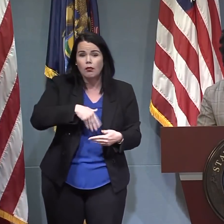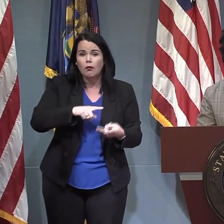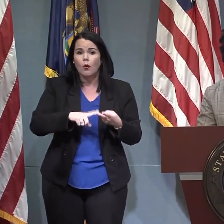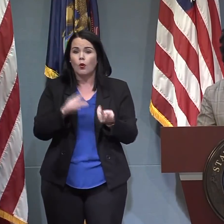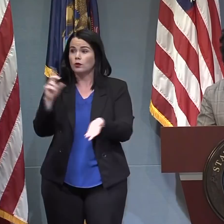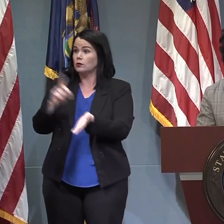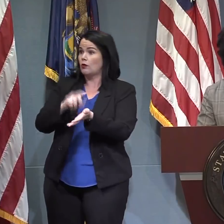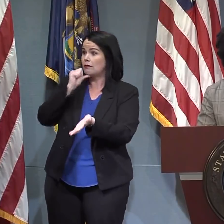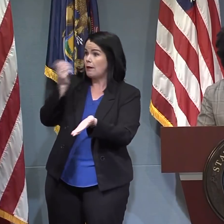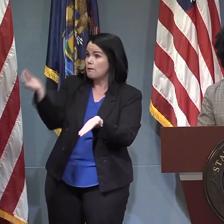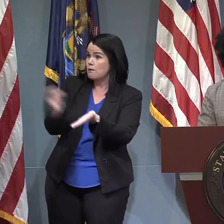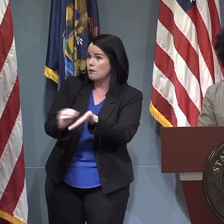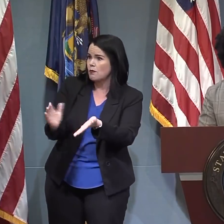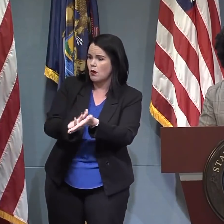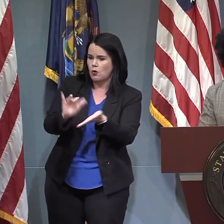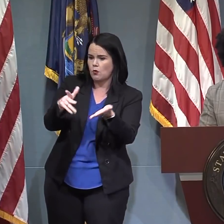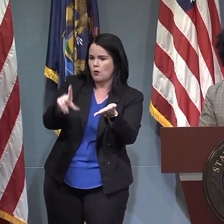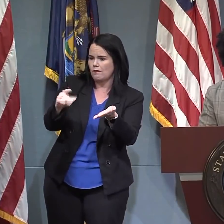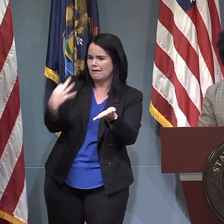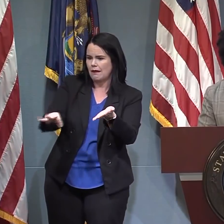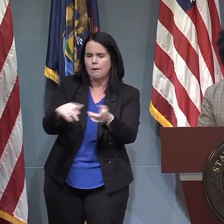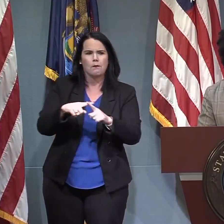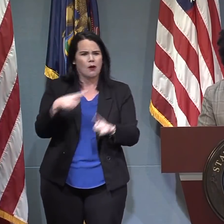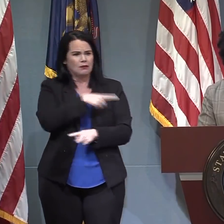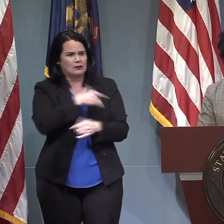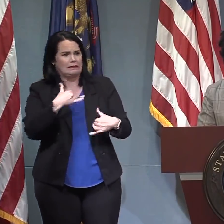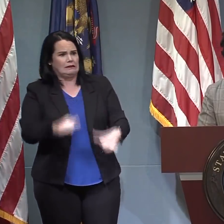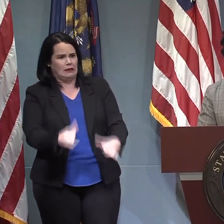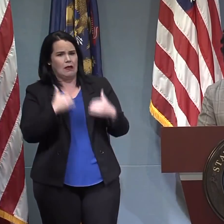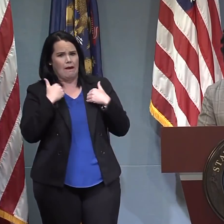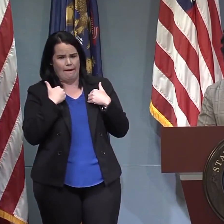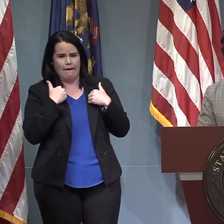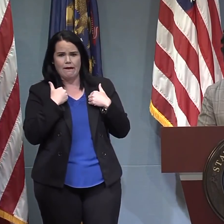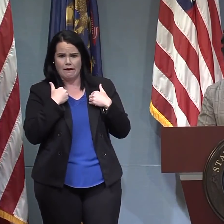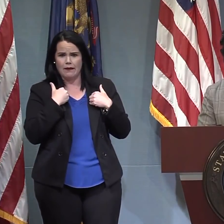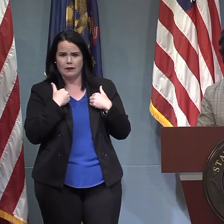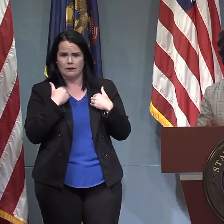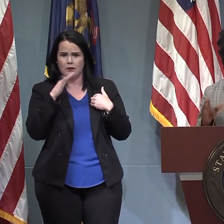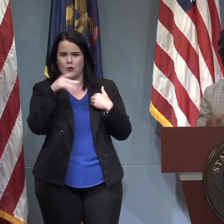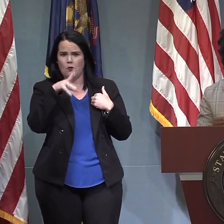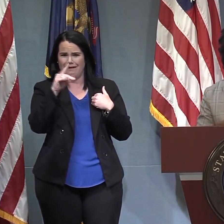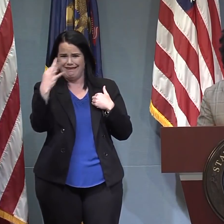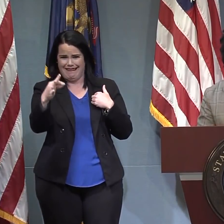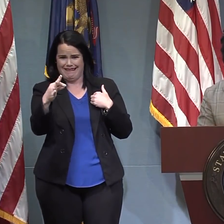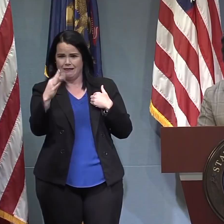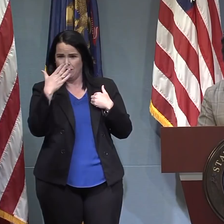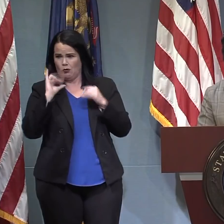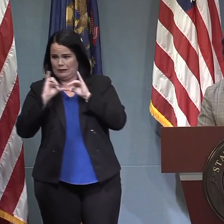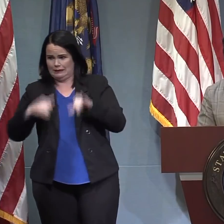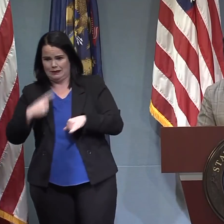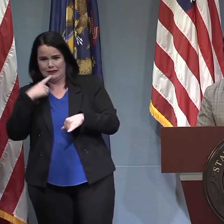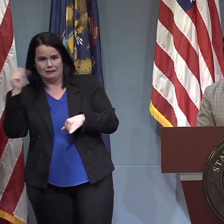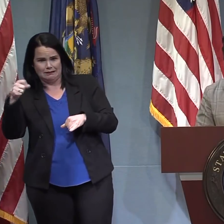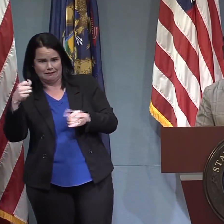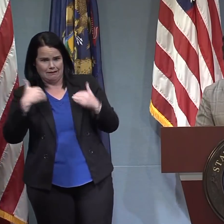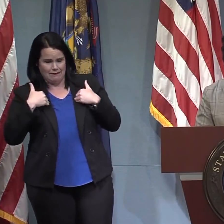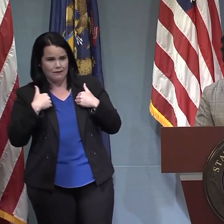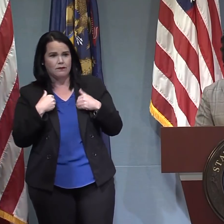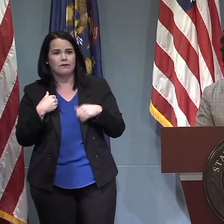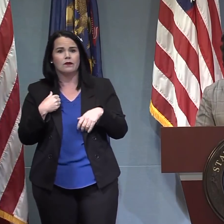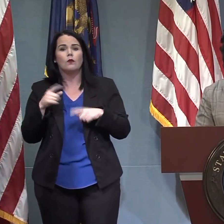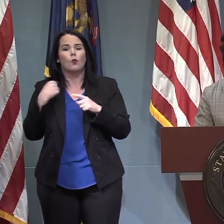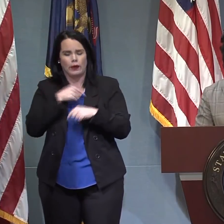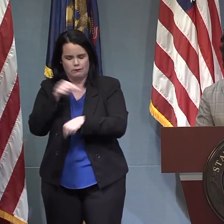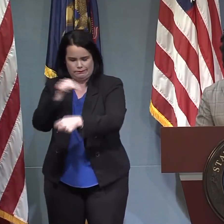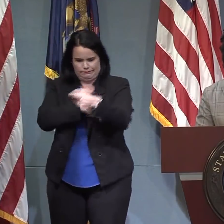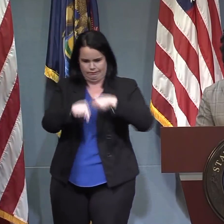died because of COVID-19, but they still had a positive test in our system, we go back and track that. And so we actually have a very accurate count